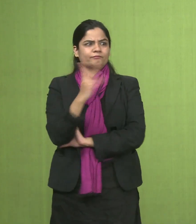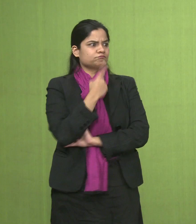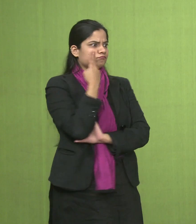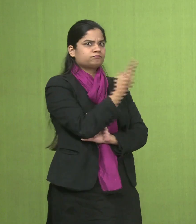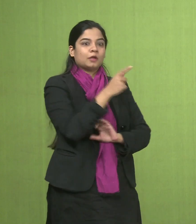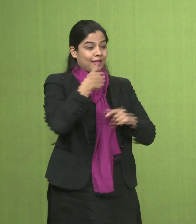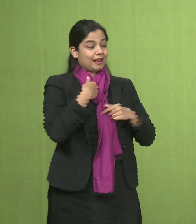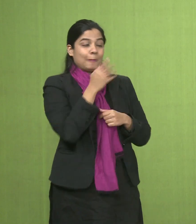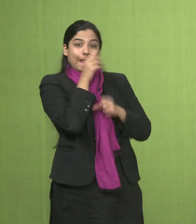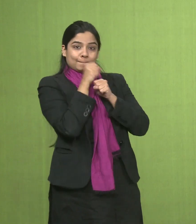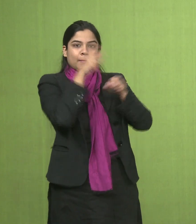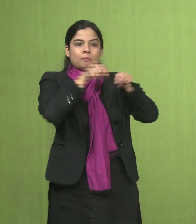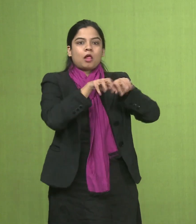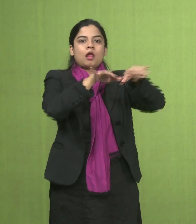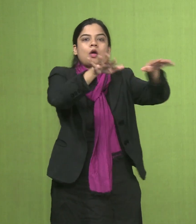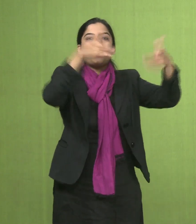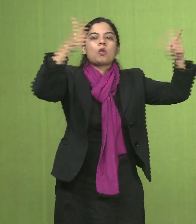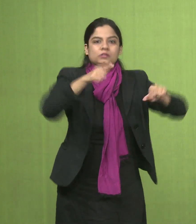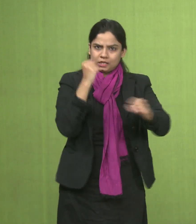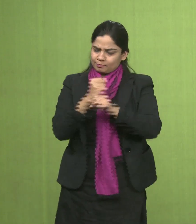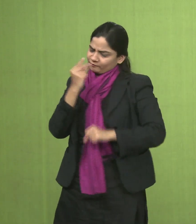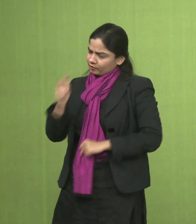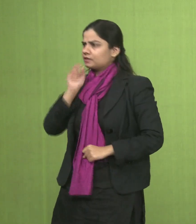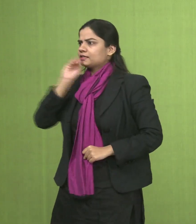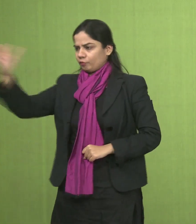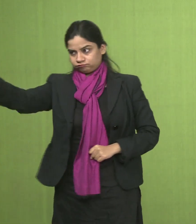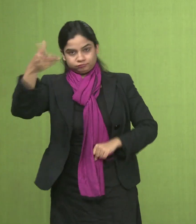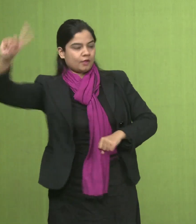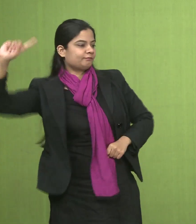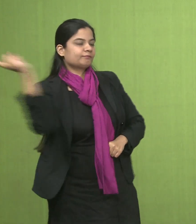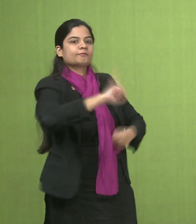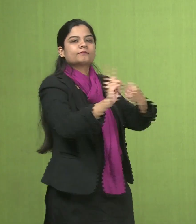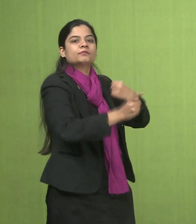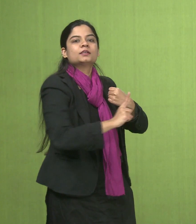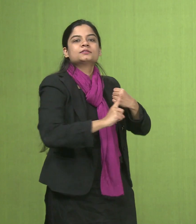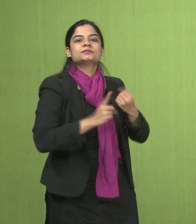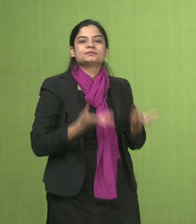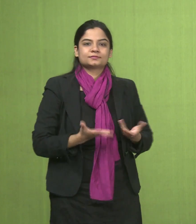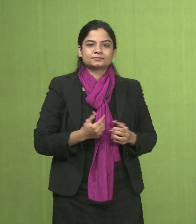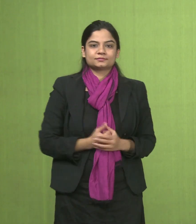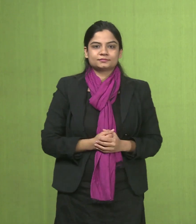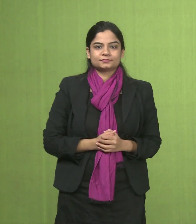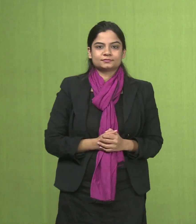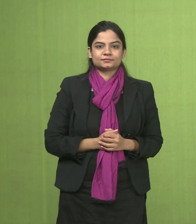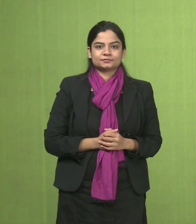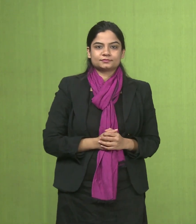the police that you have observed that, and you can definitely file a complaint against that